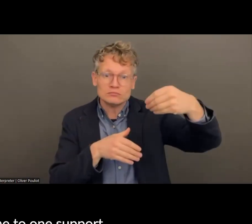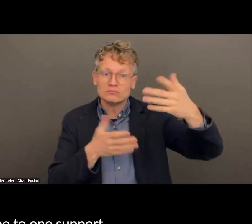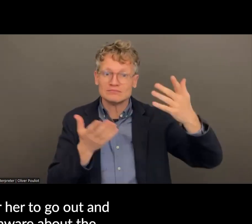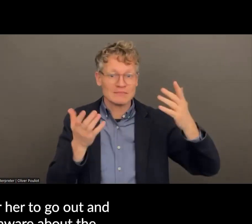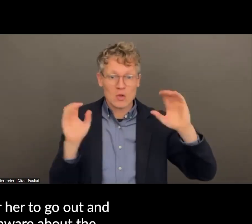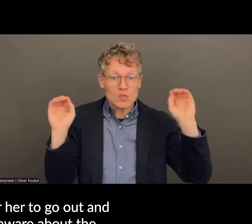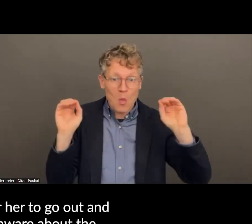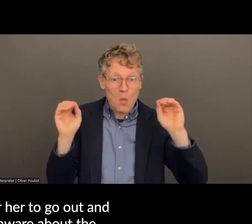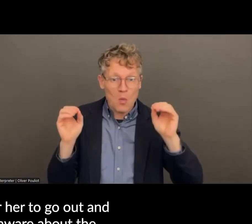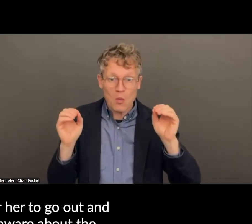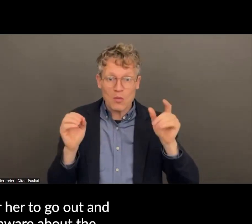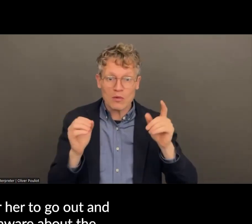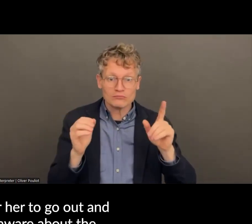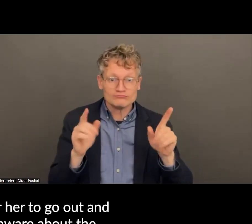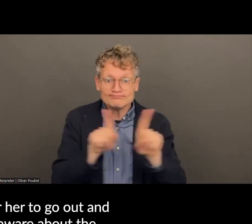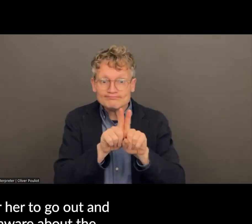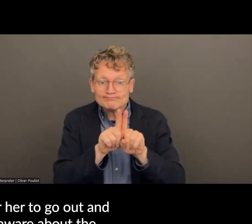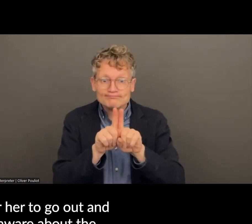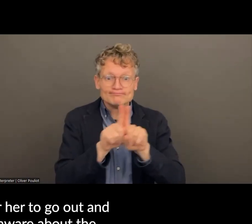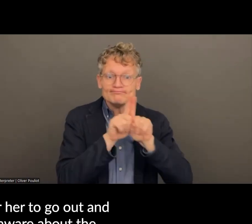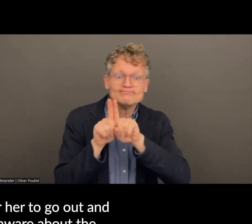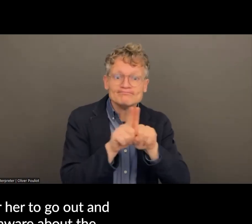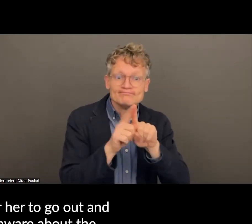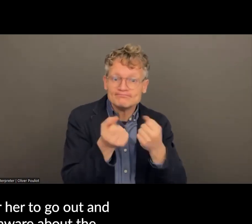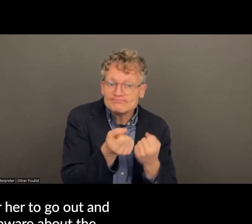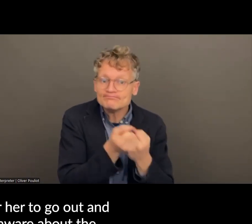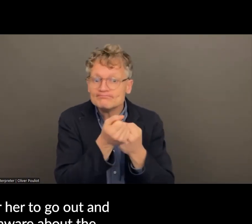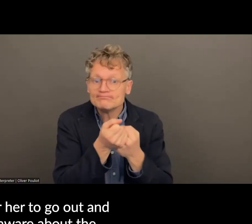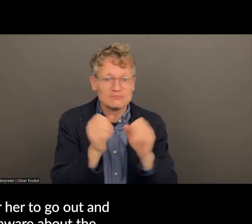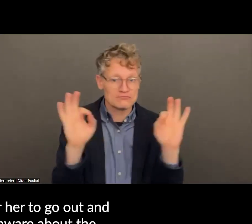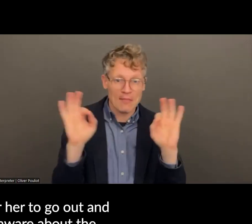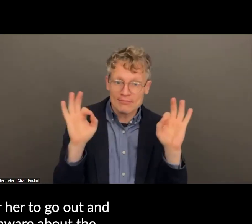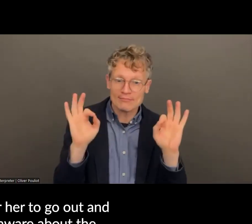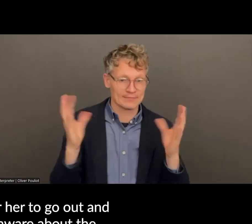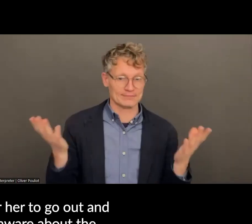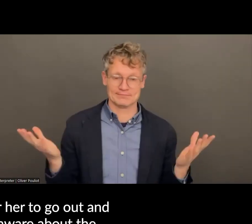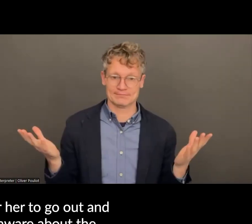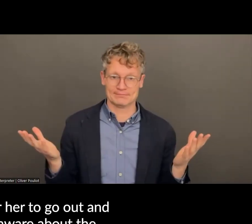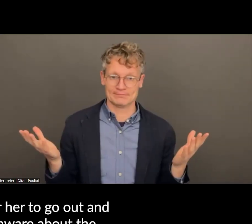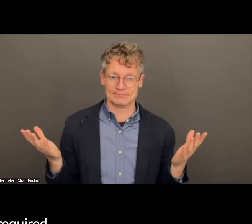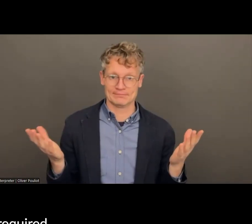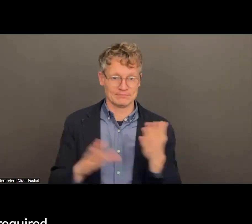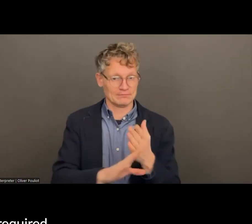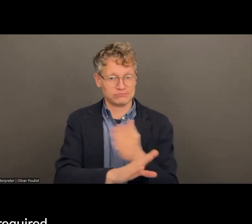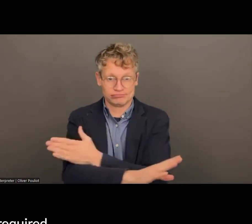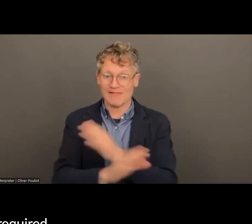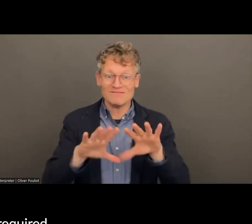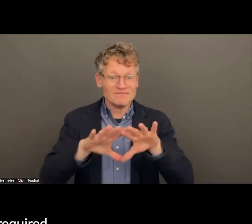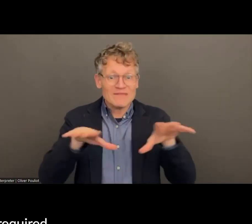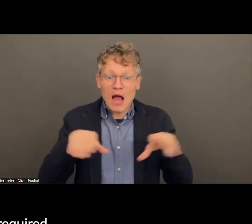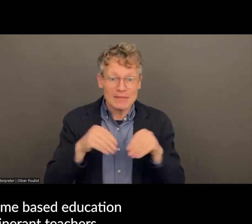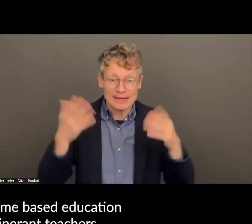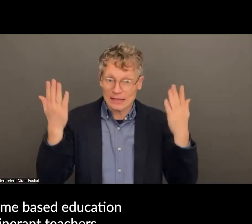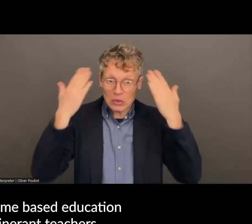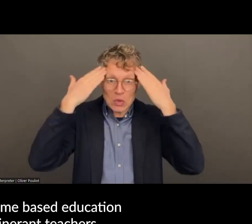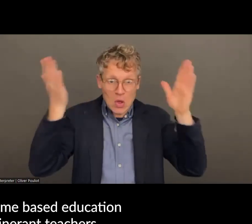one-to-one support. There's no support that she received to go out, and the family were not aware about the support she